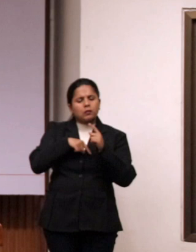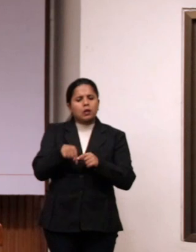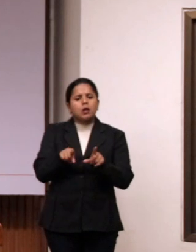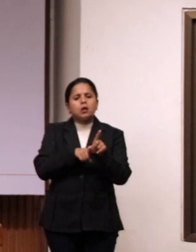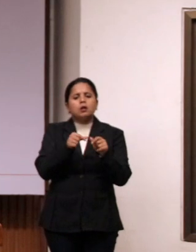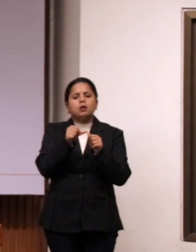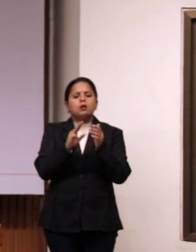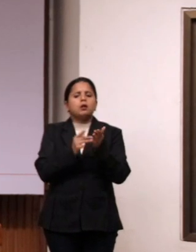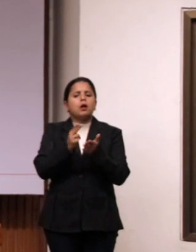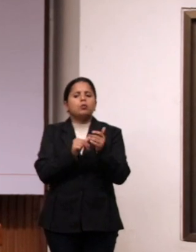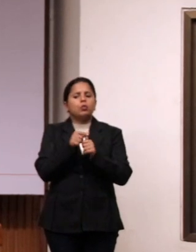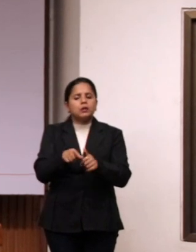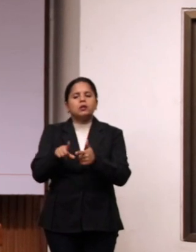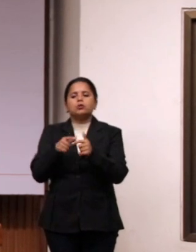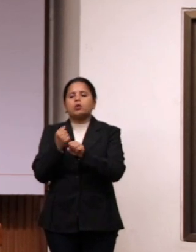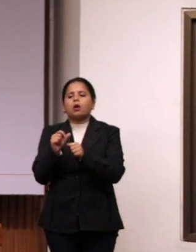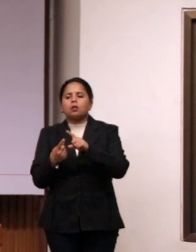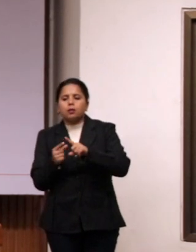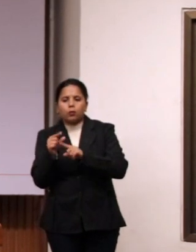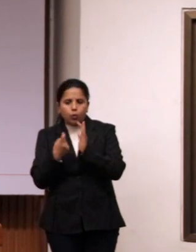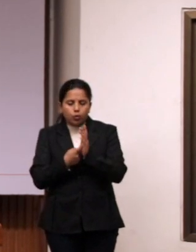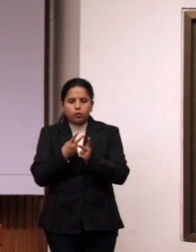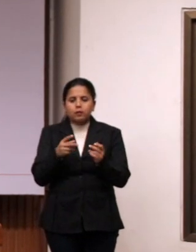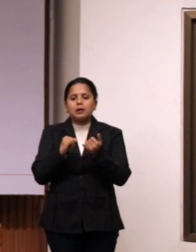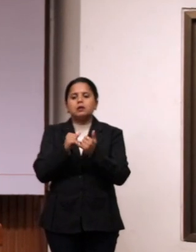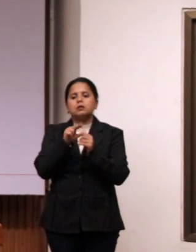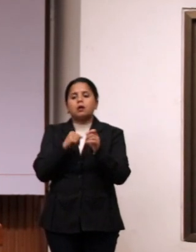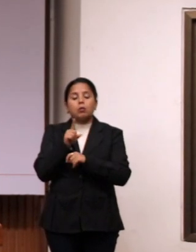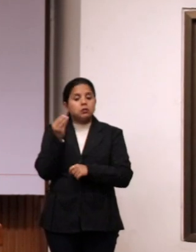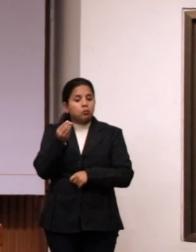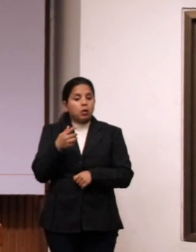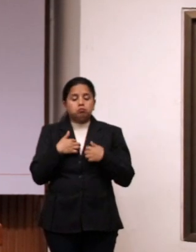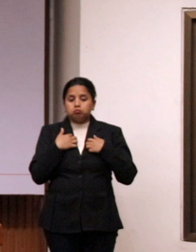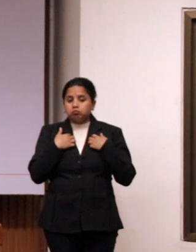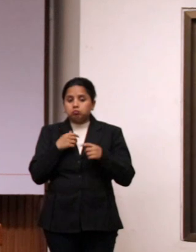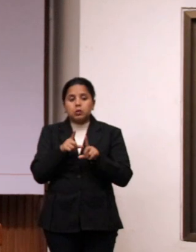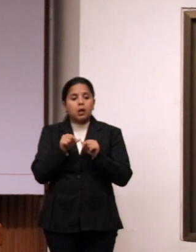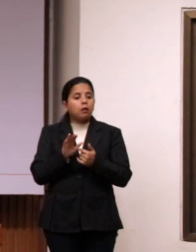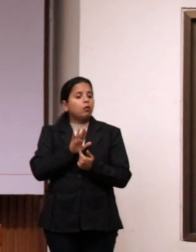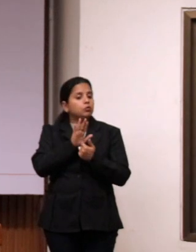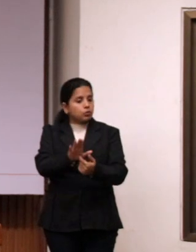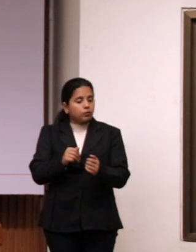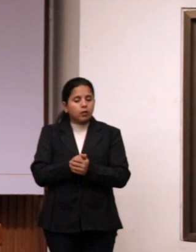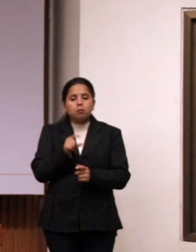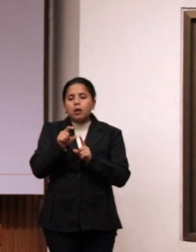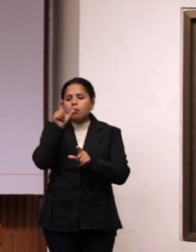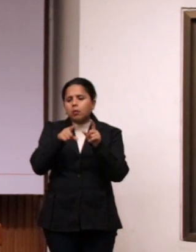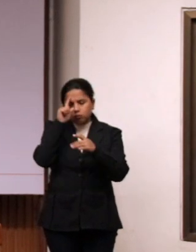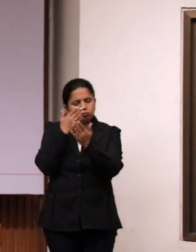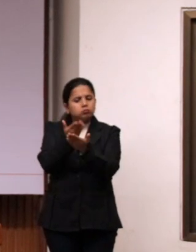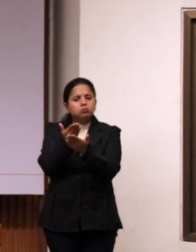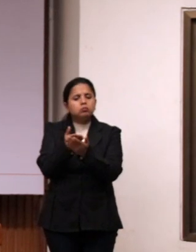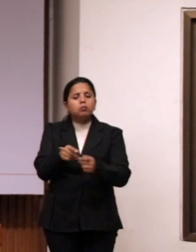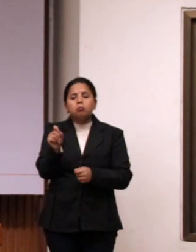Yamunavasti Park, looking at Jagatpur, Sangam Vihar, those villages. And some of very interesting data came. And people suggested that earlier